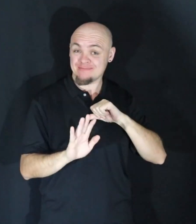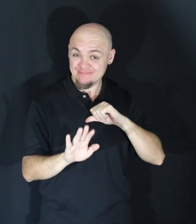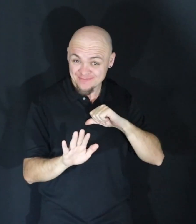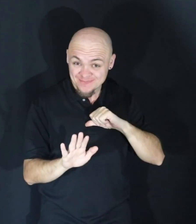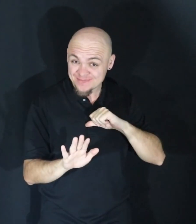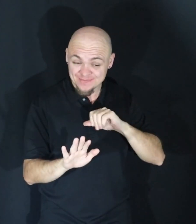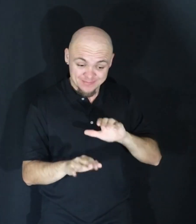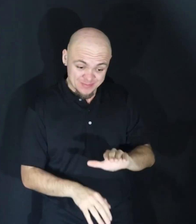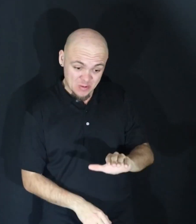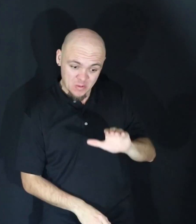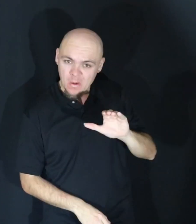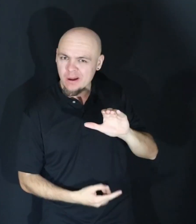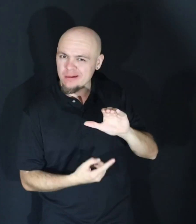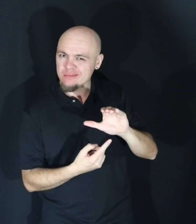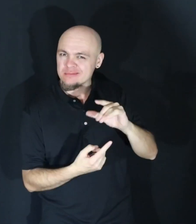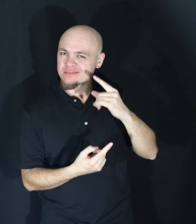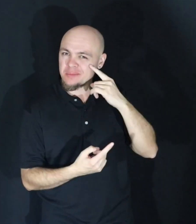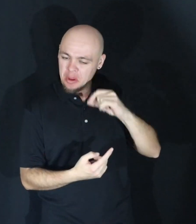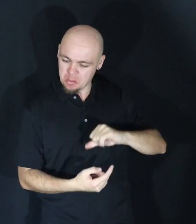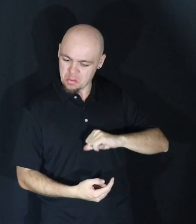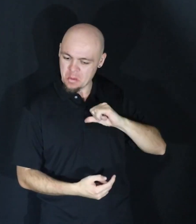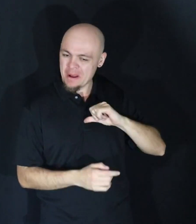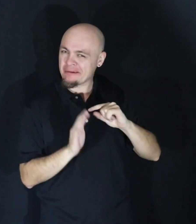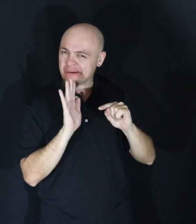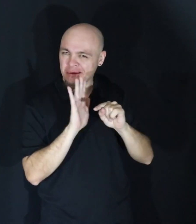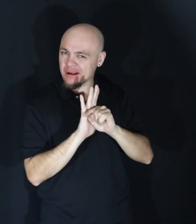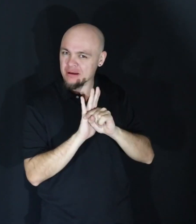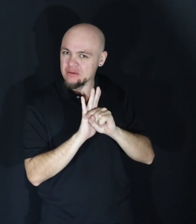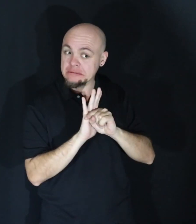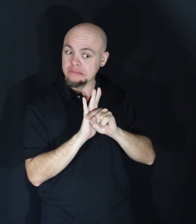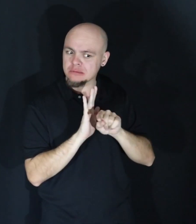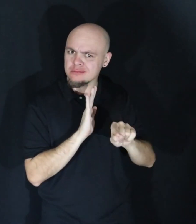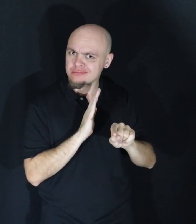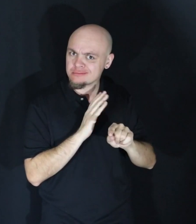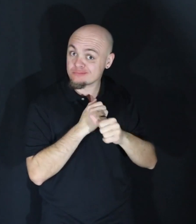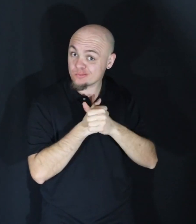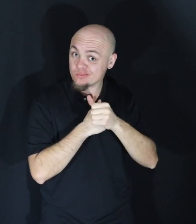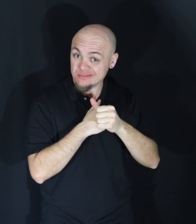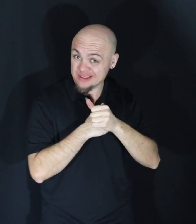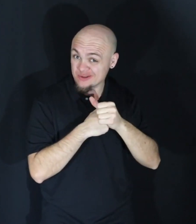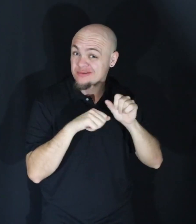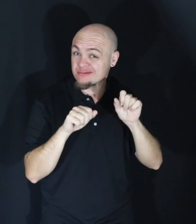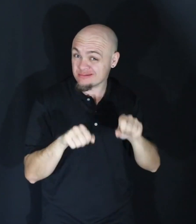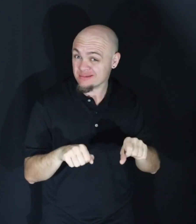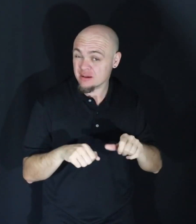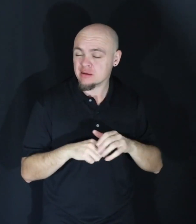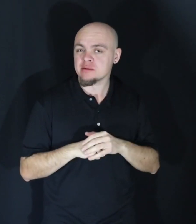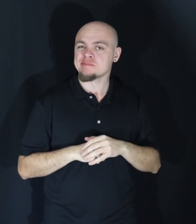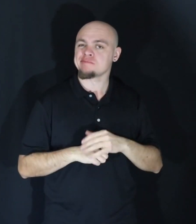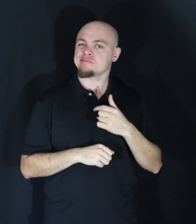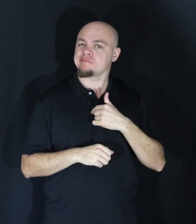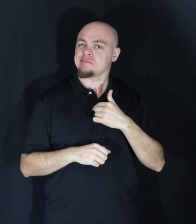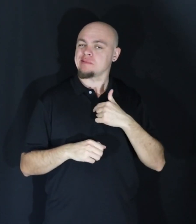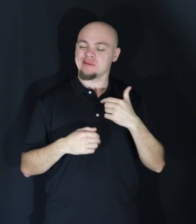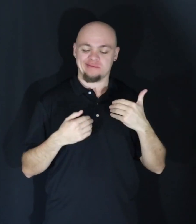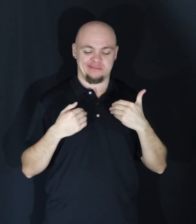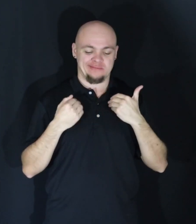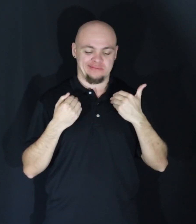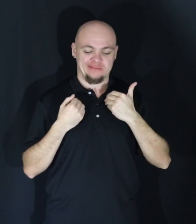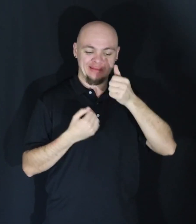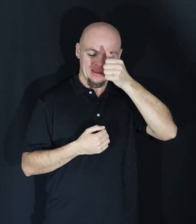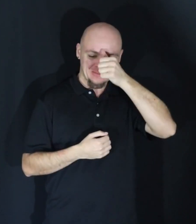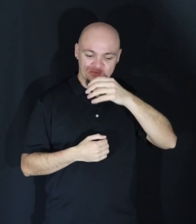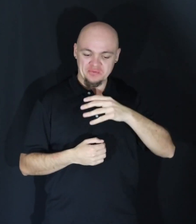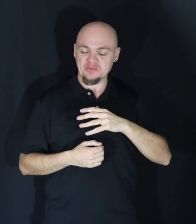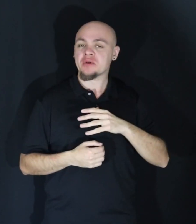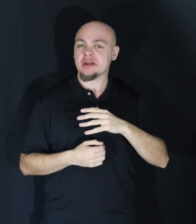I didn't know pride in a negative sense, nor how dangerous it could be. But as I became a young man,